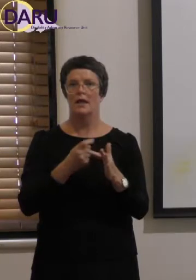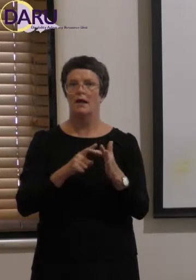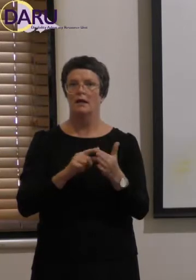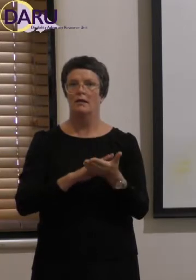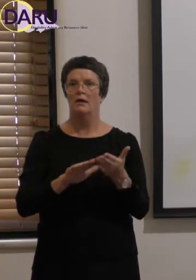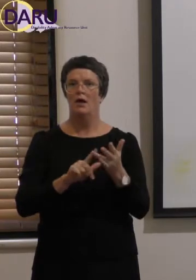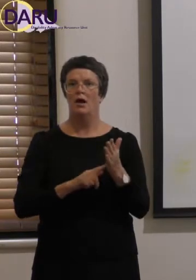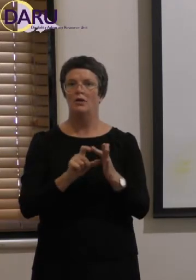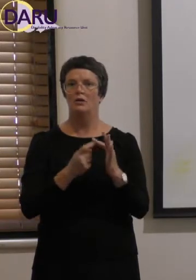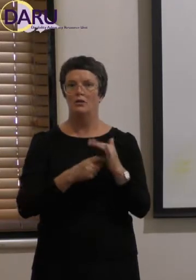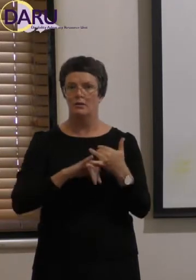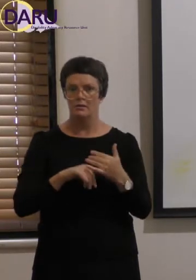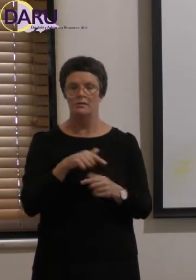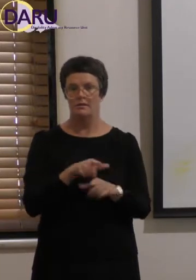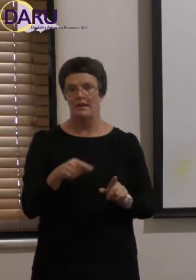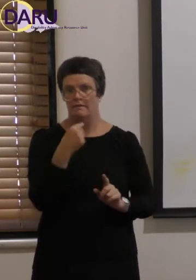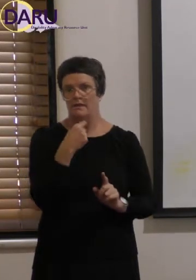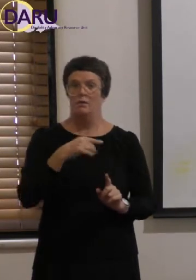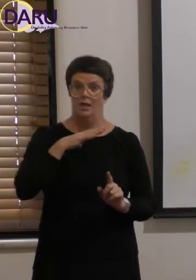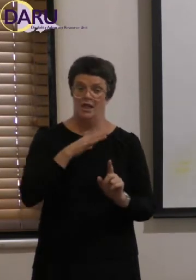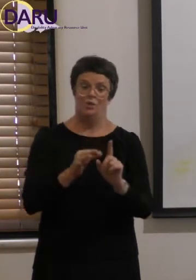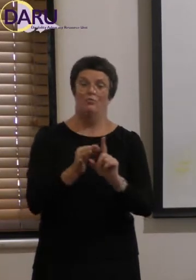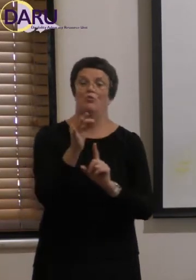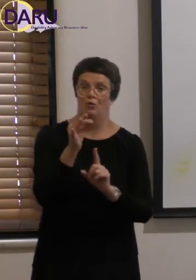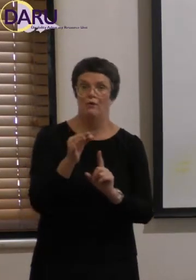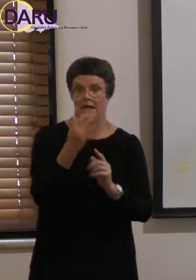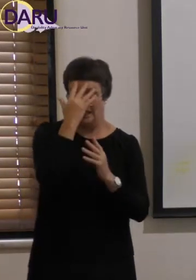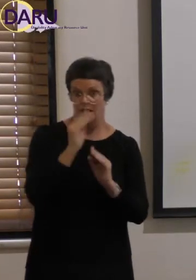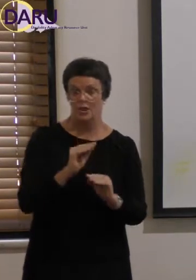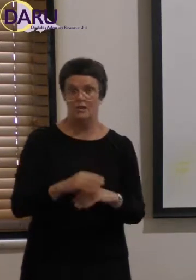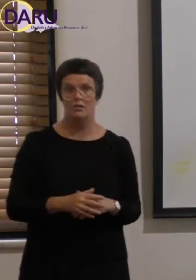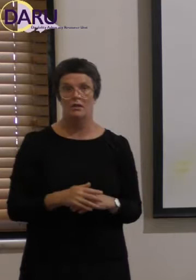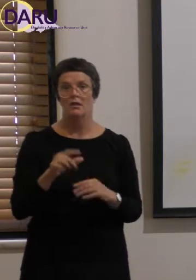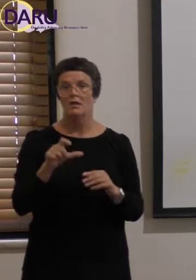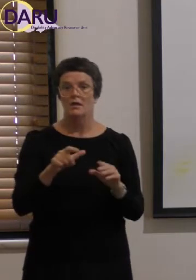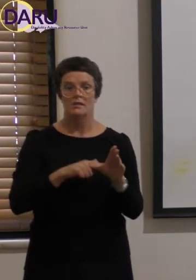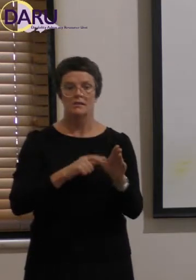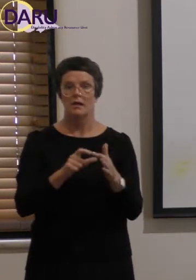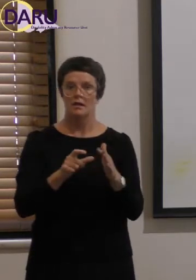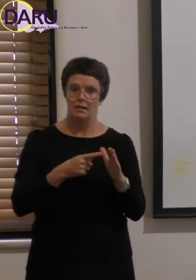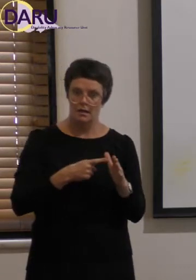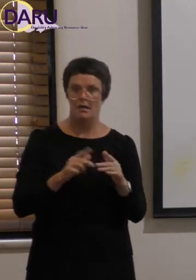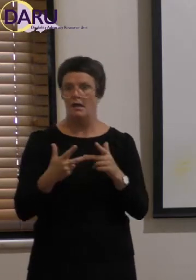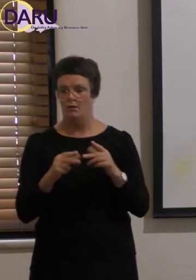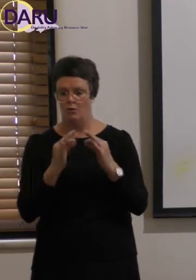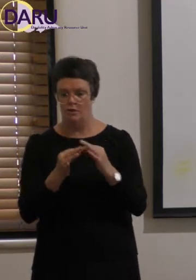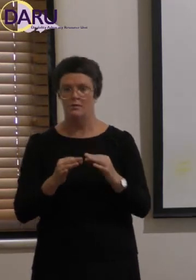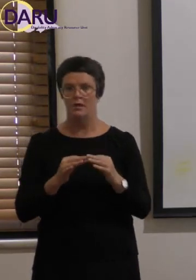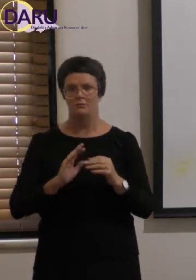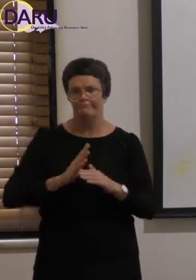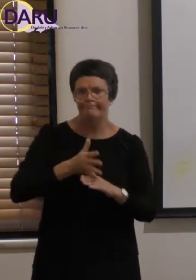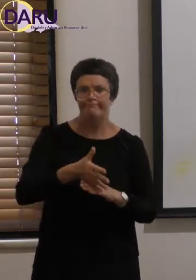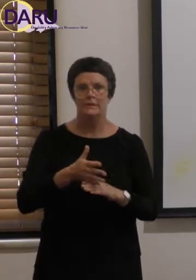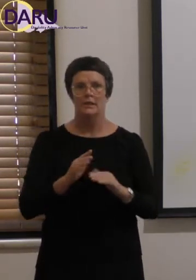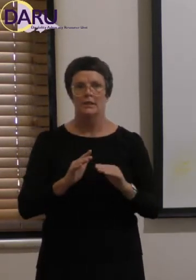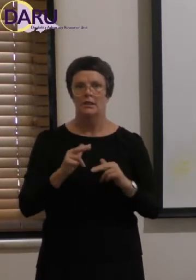do better in education. So CYDA's worked really hard, and other organisations have too, around developing the